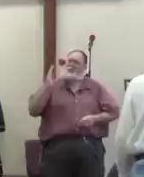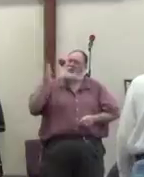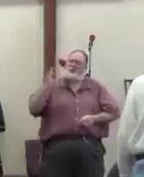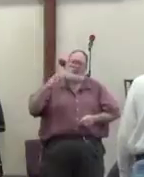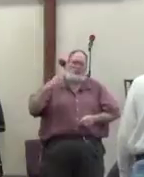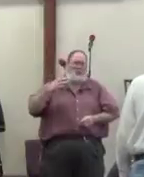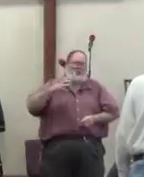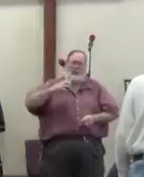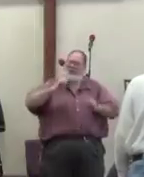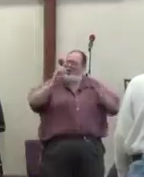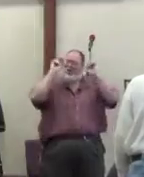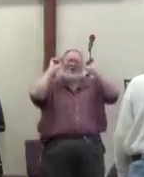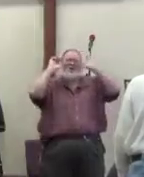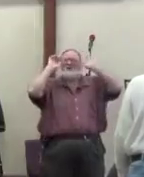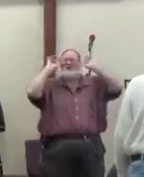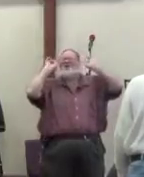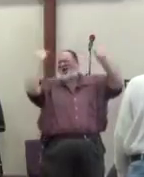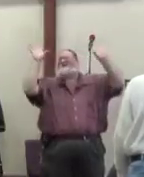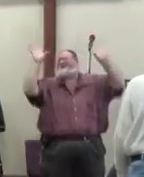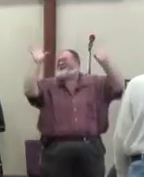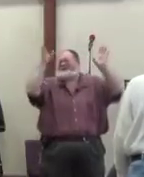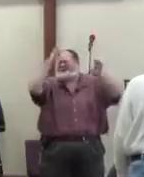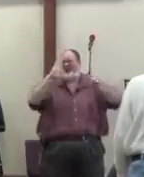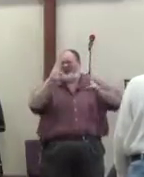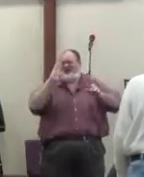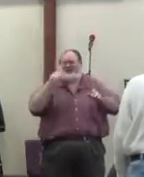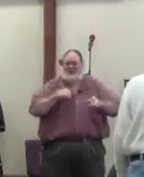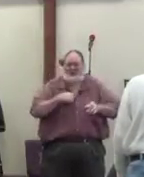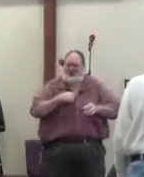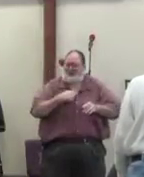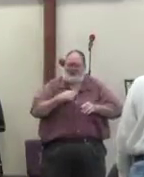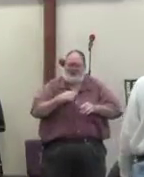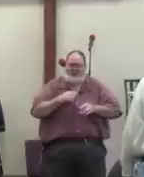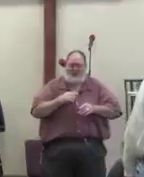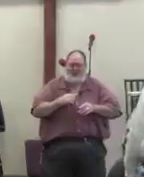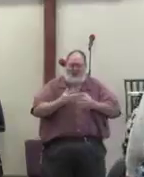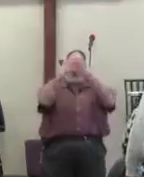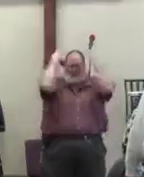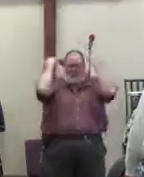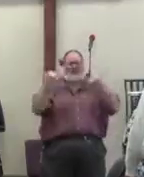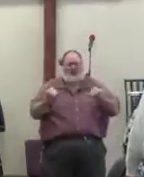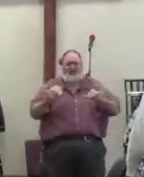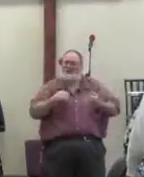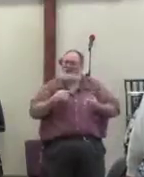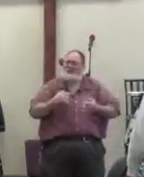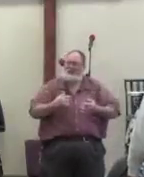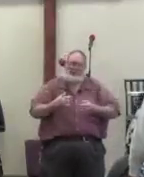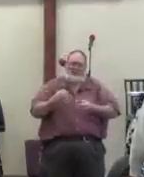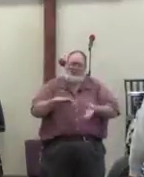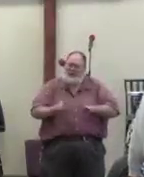such an awesome God. Lord, we're overwhelmed today at the thought that you would die for each one of us in this room.